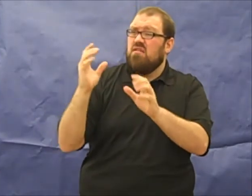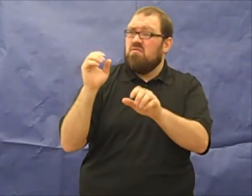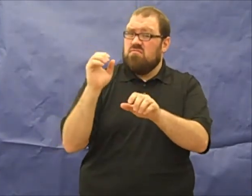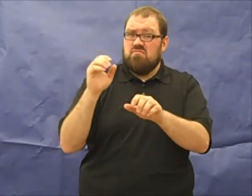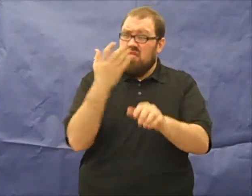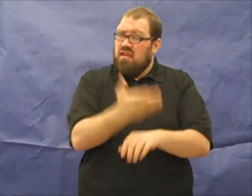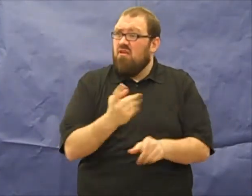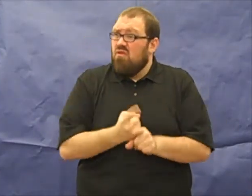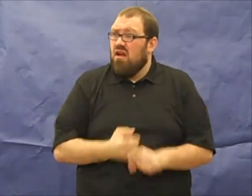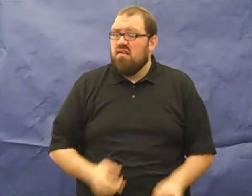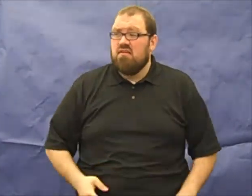wasn't a part of.